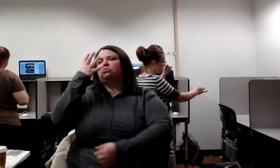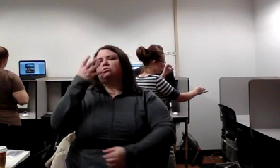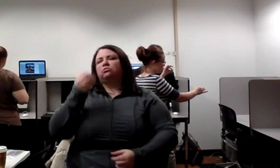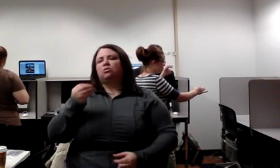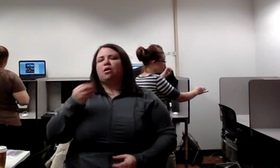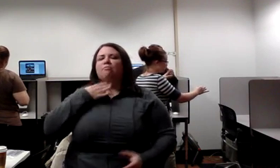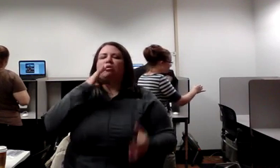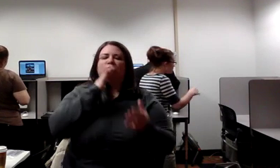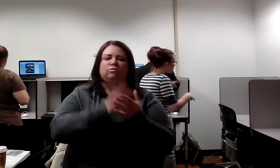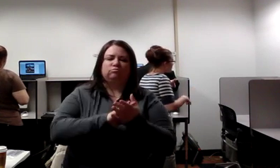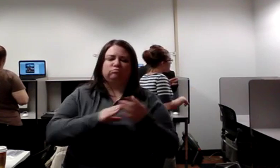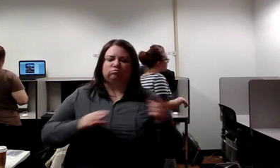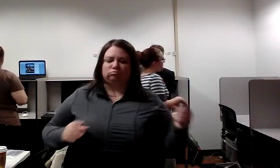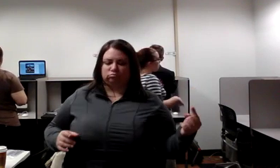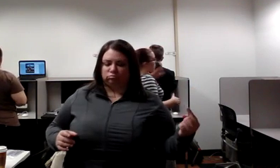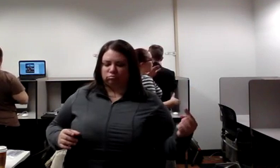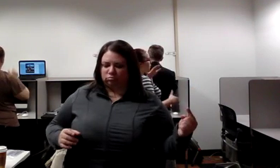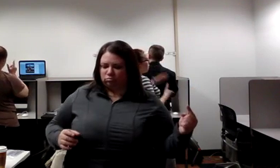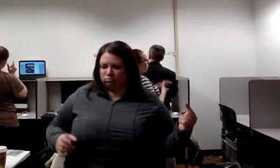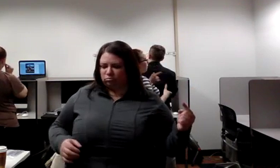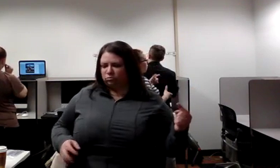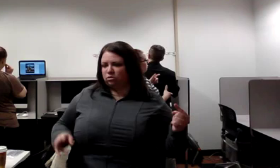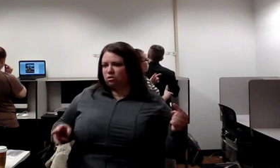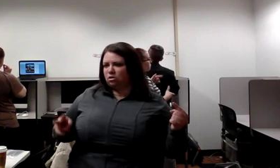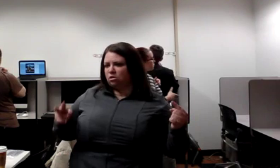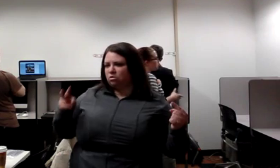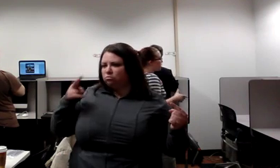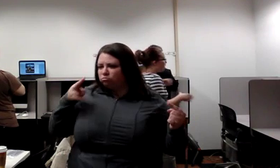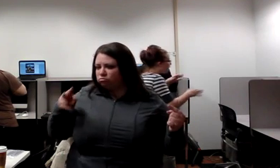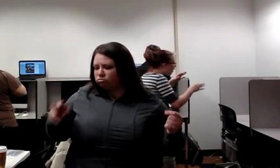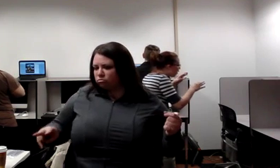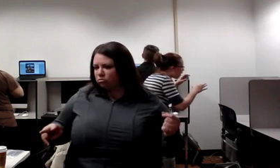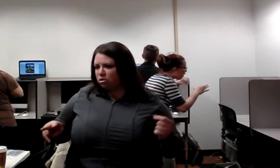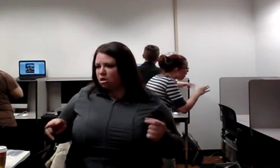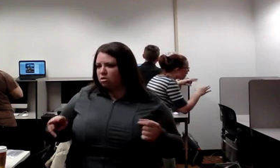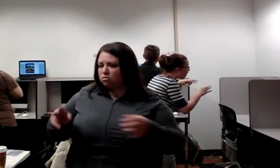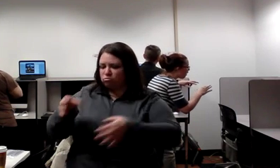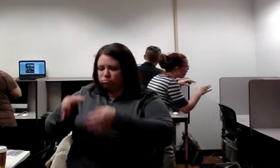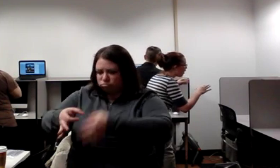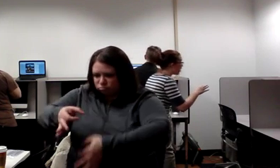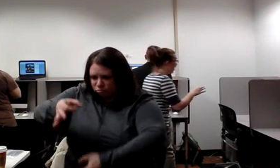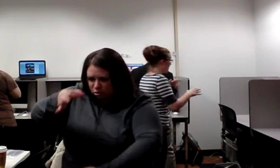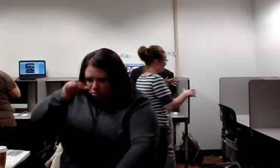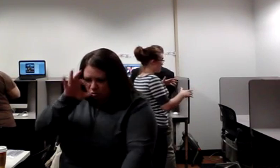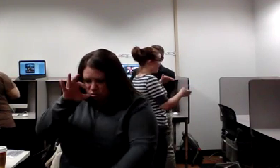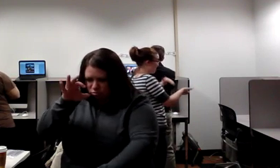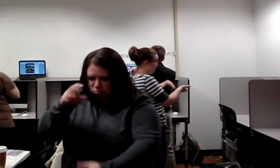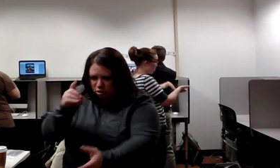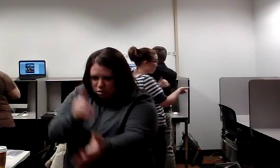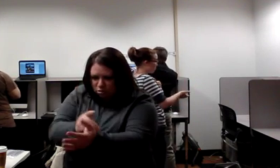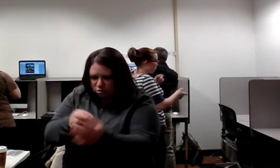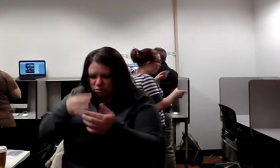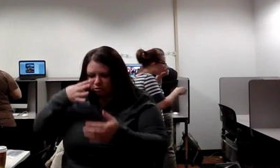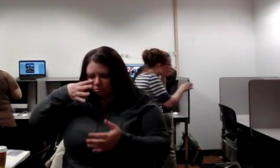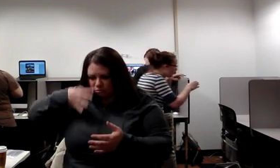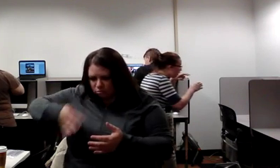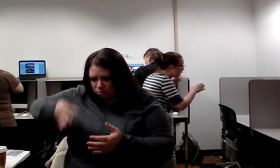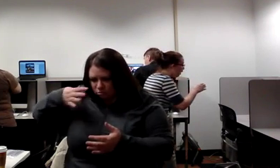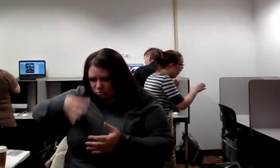who was there, told me that when they viewed the cells under a microscope, the doctors started crying, because it turned out to be a very rare